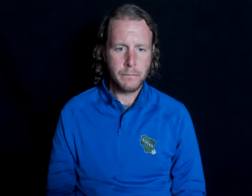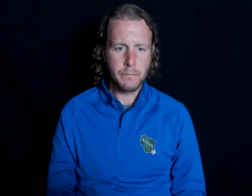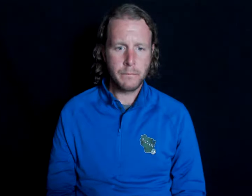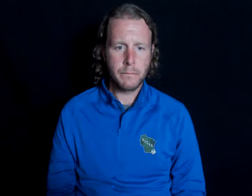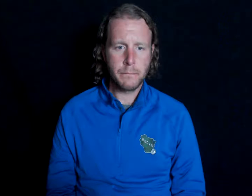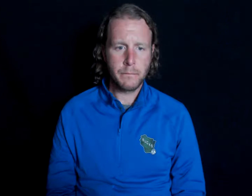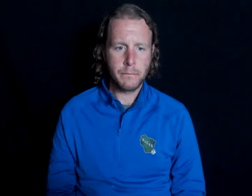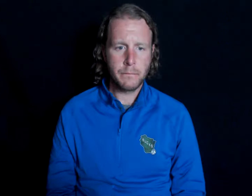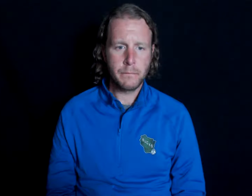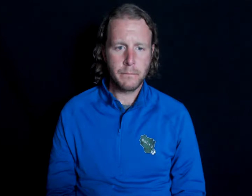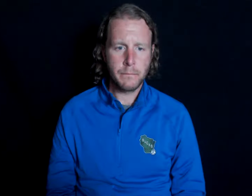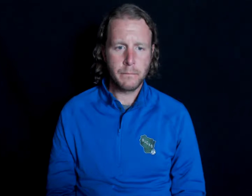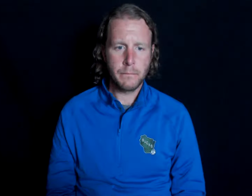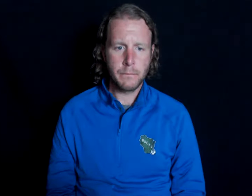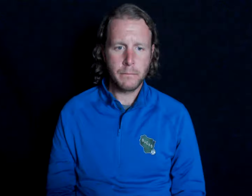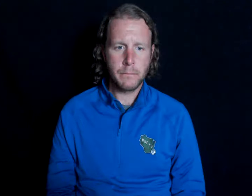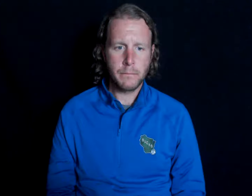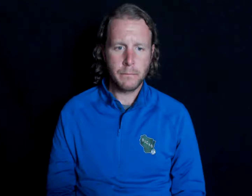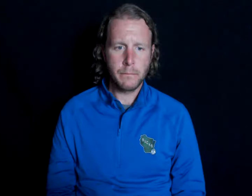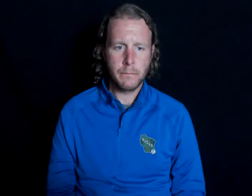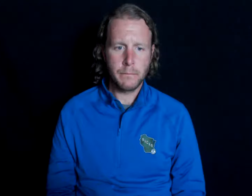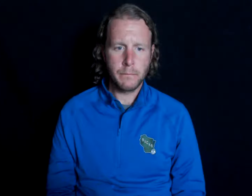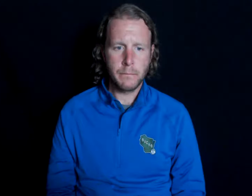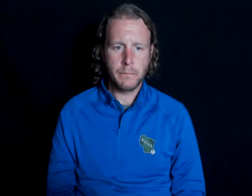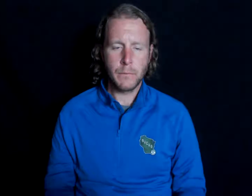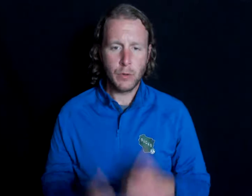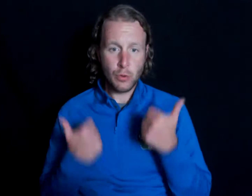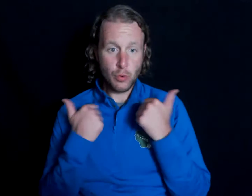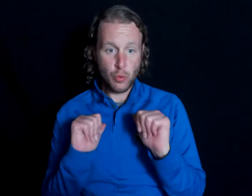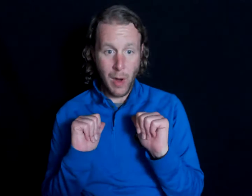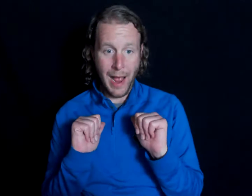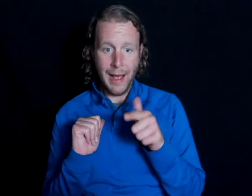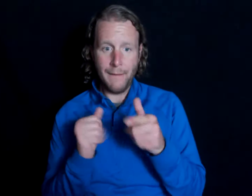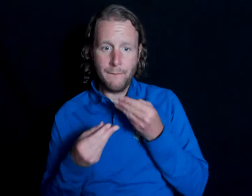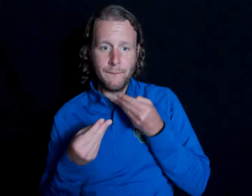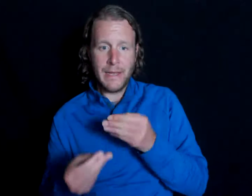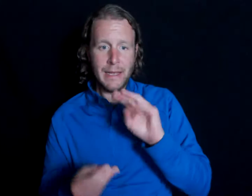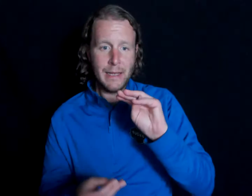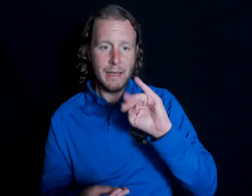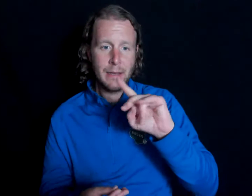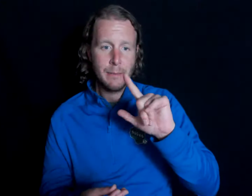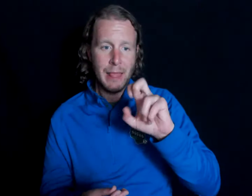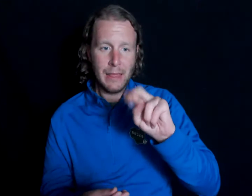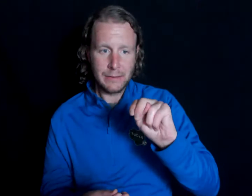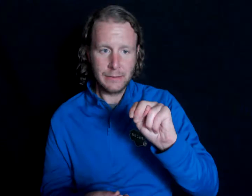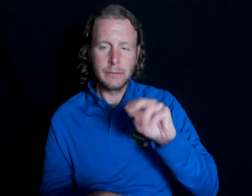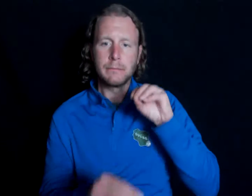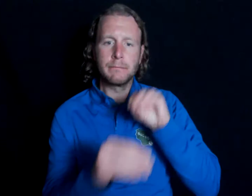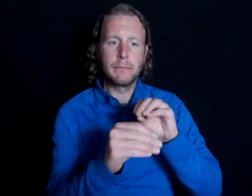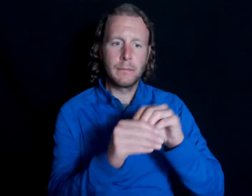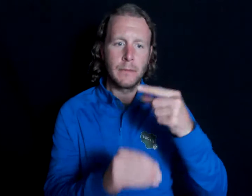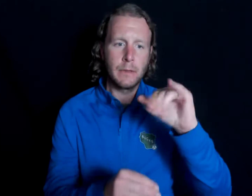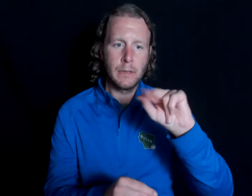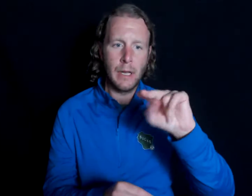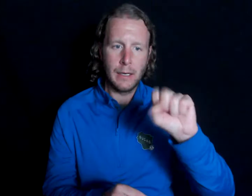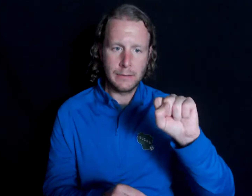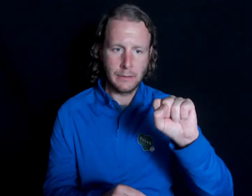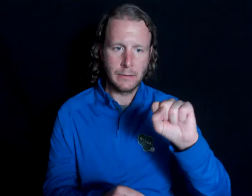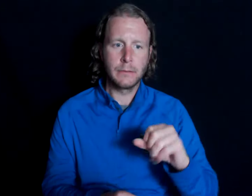So it looks like they're doing the same thing. Give it to Chris and then play the 2-man with he and Giannis. Connaughton on the drive and kick.